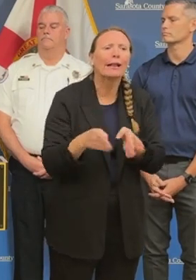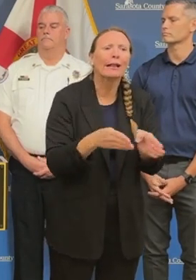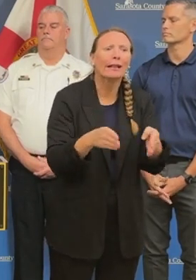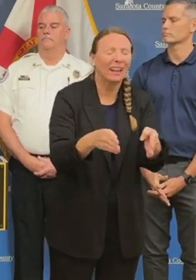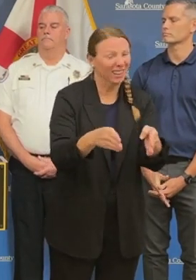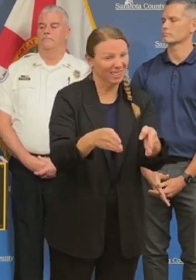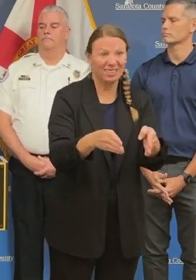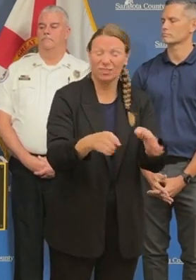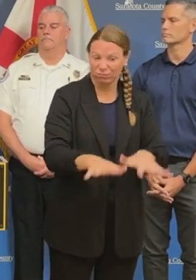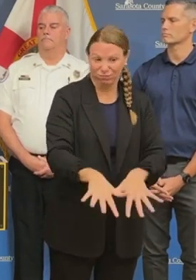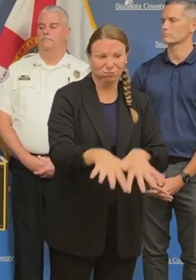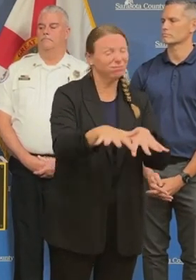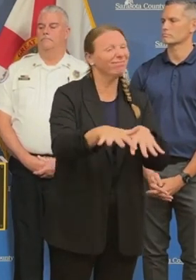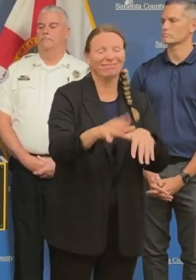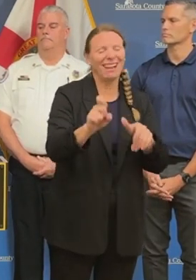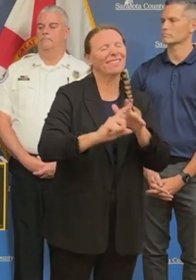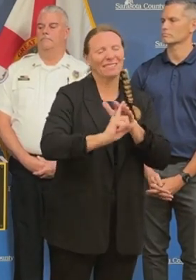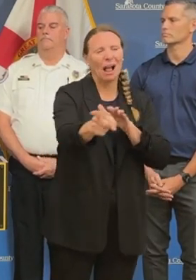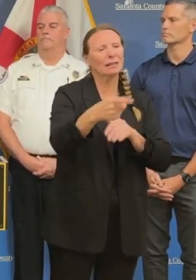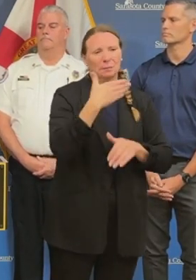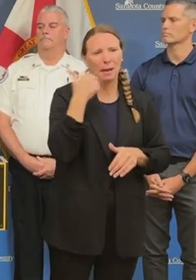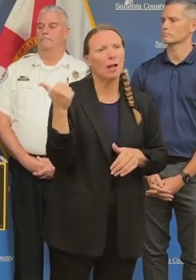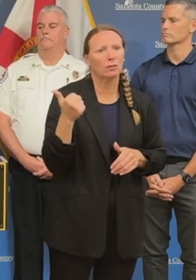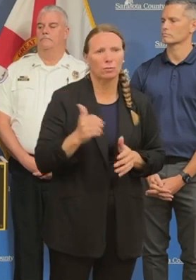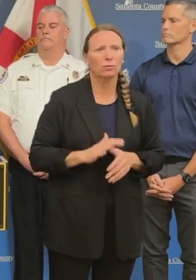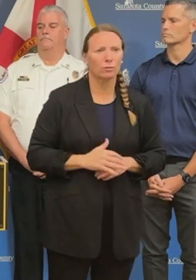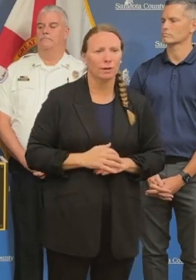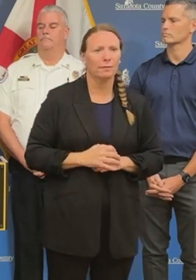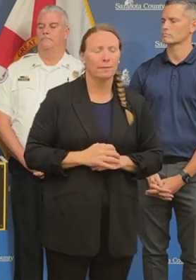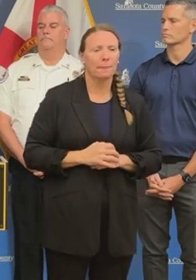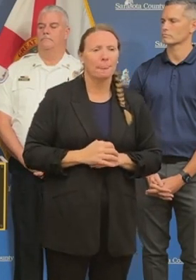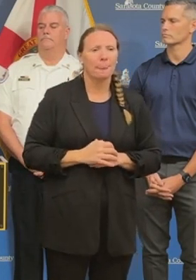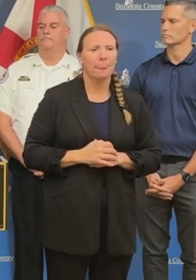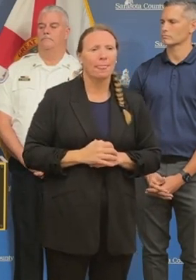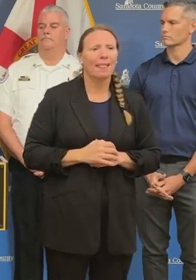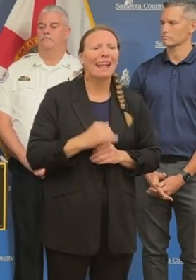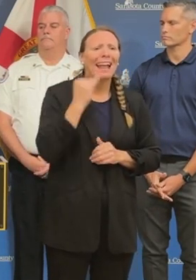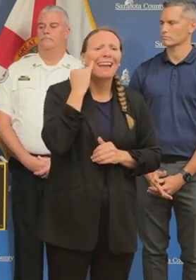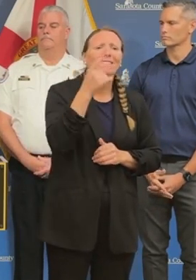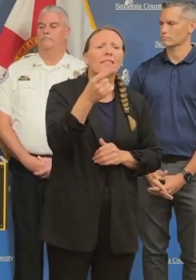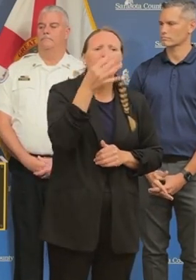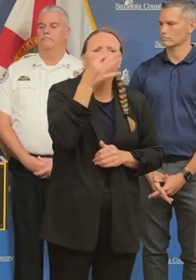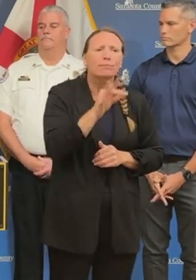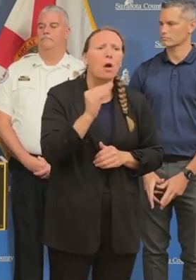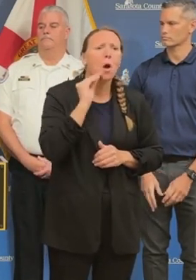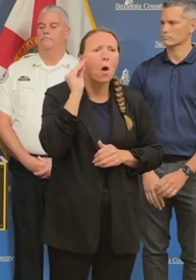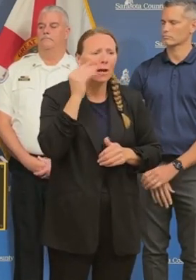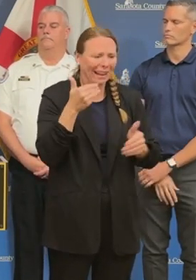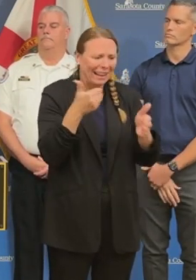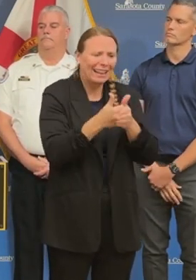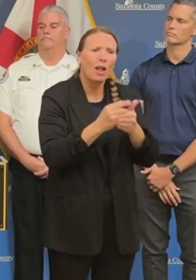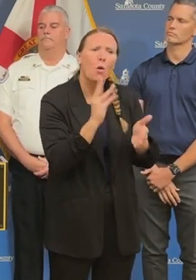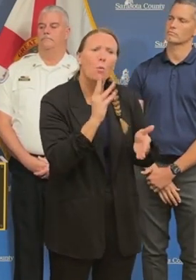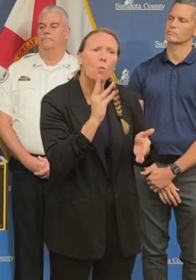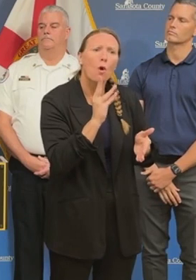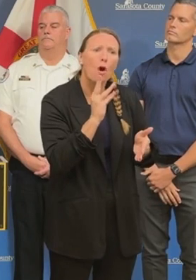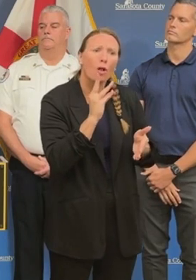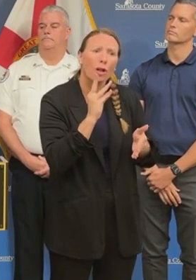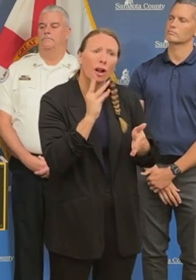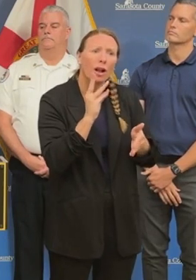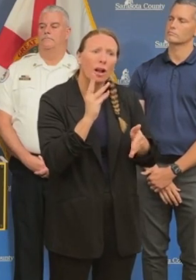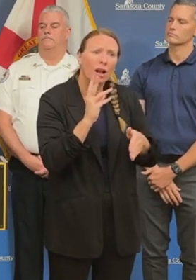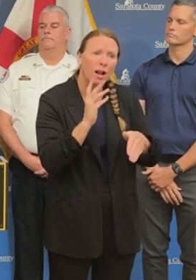inclusive list. It is any body of water that flows out into the Gulf of Mexico or into the